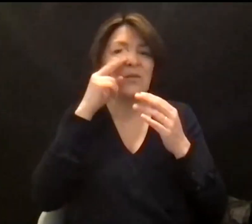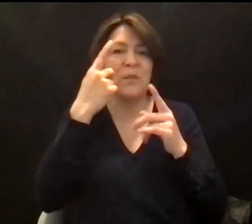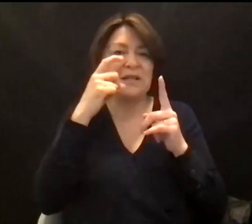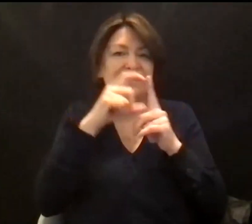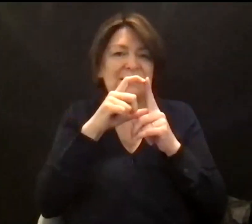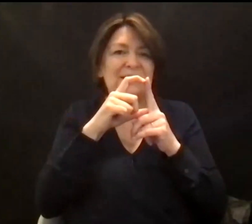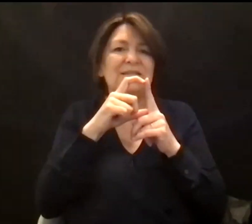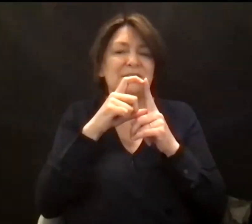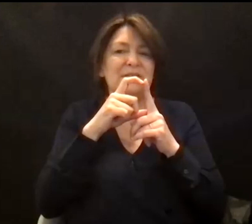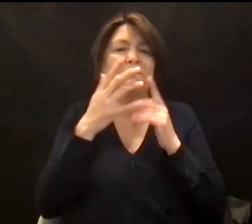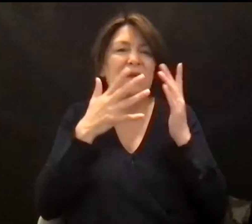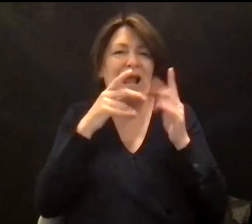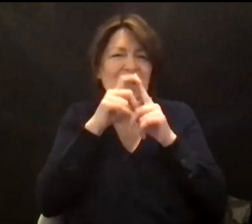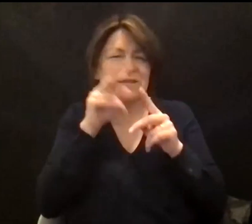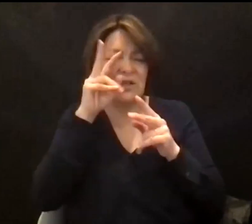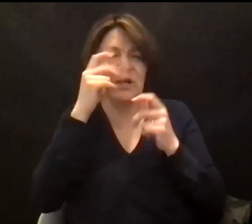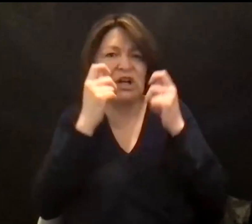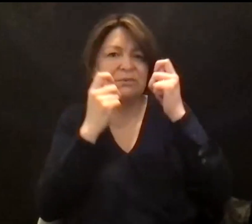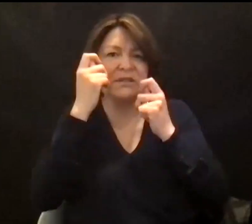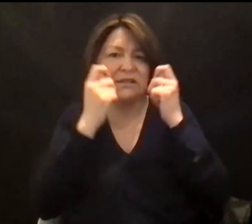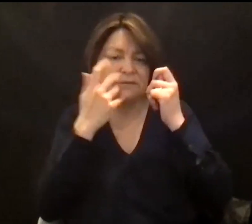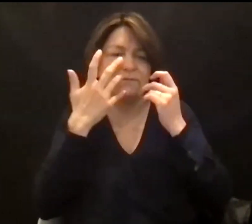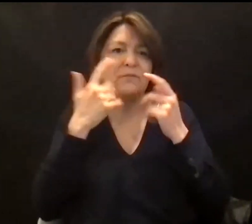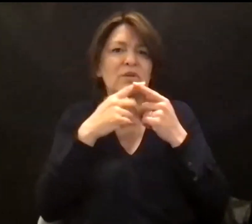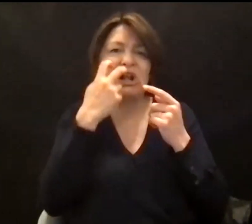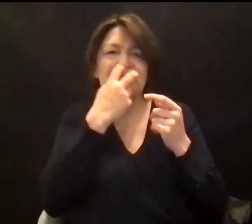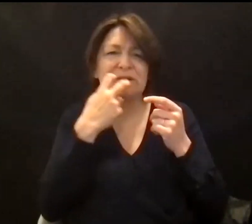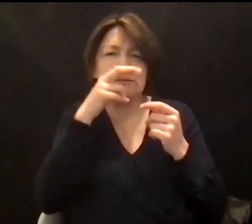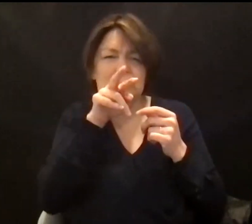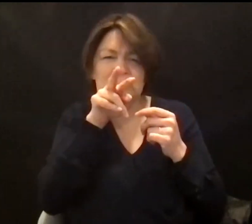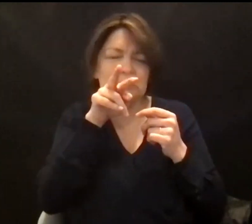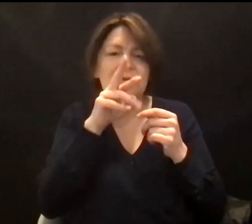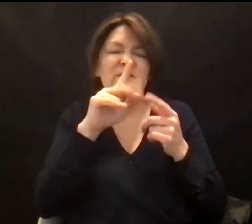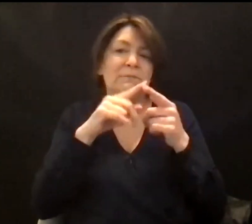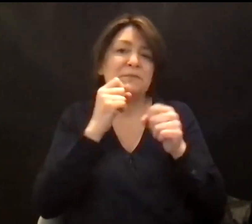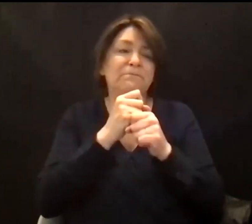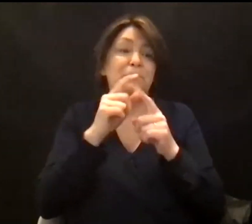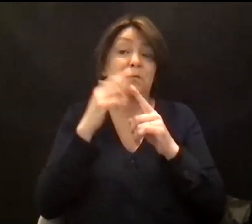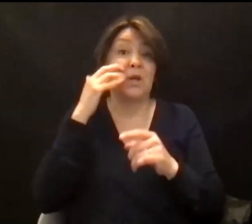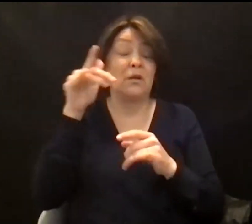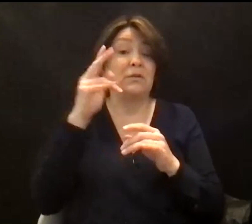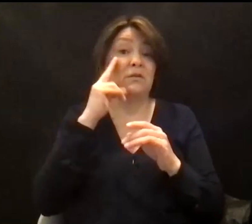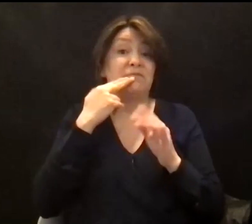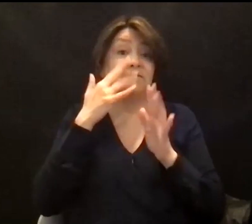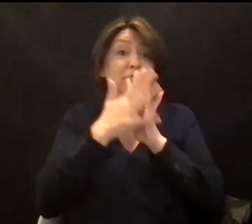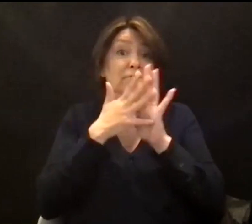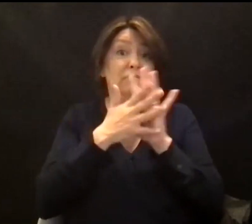dimension. Makes it hard for me to discern facial expressions and also sometimes to lip read specifically what's going on. So